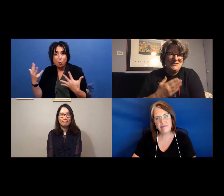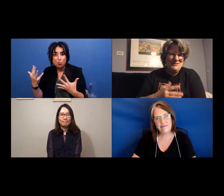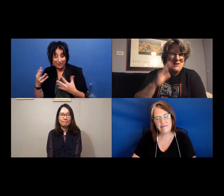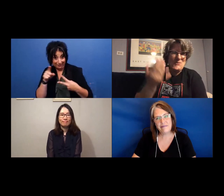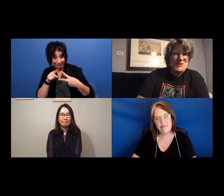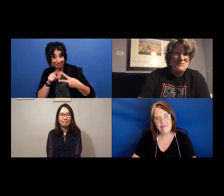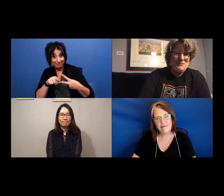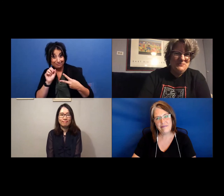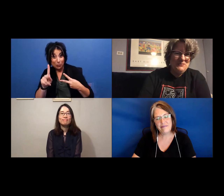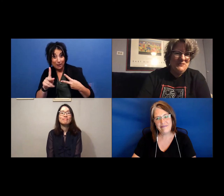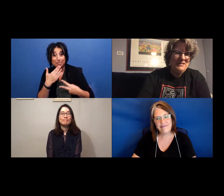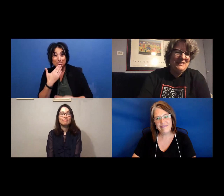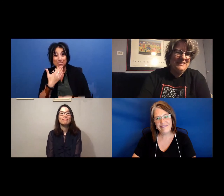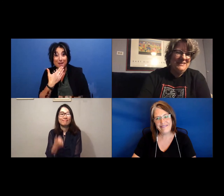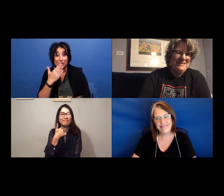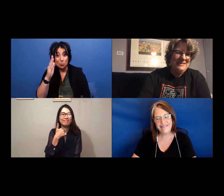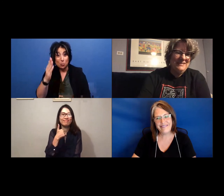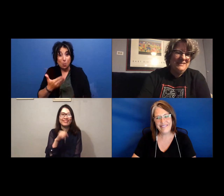you and welcome.